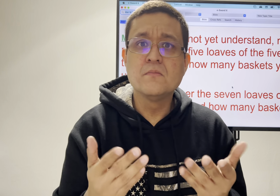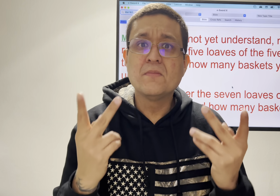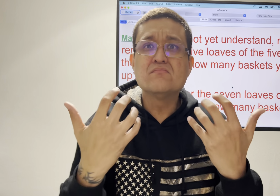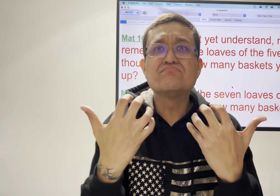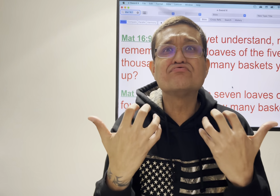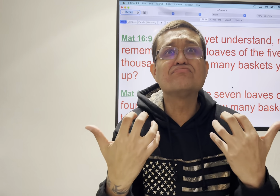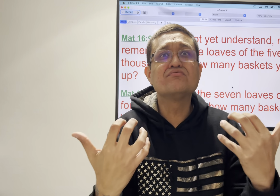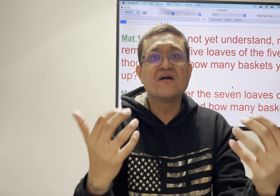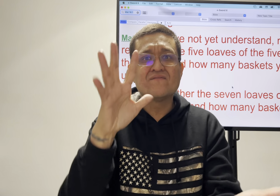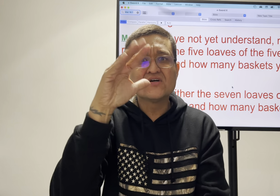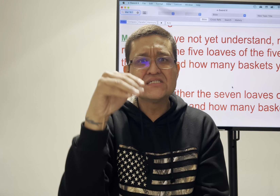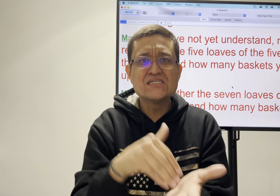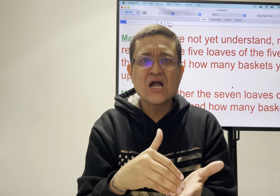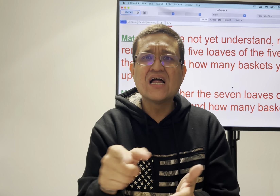loaves.